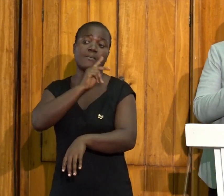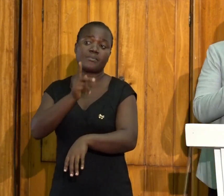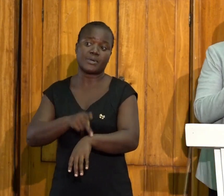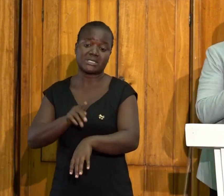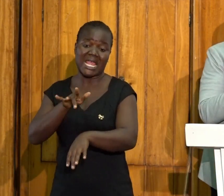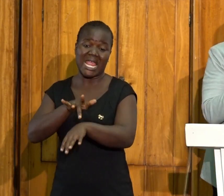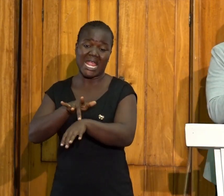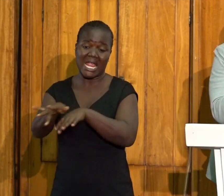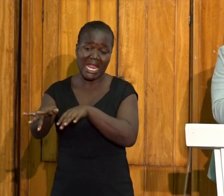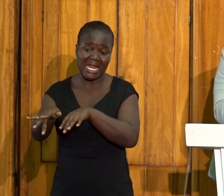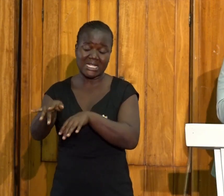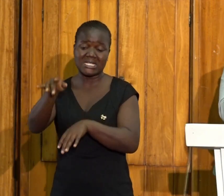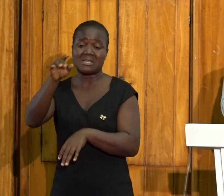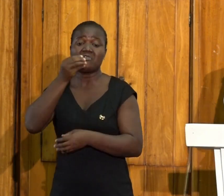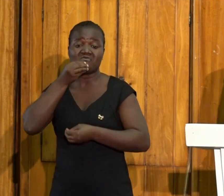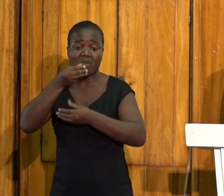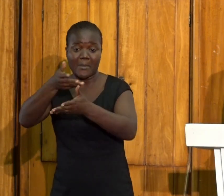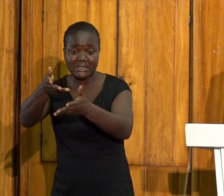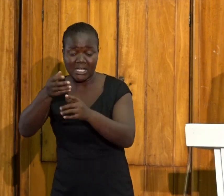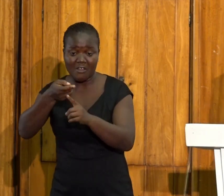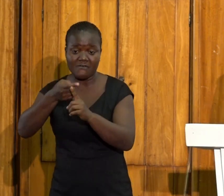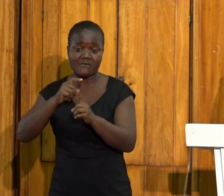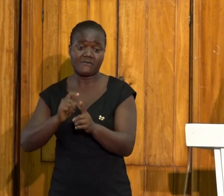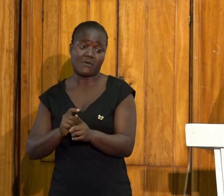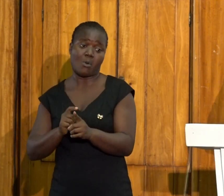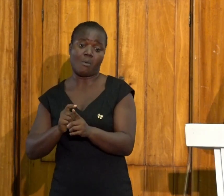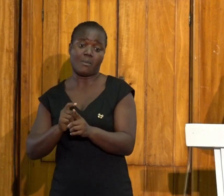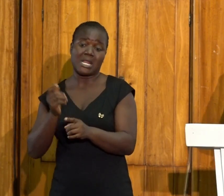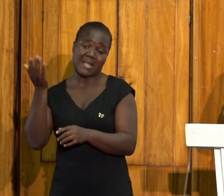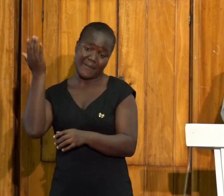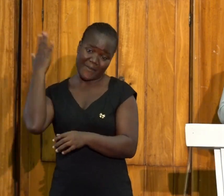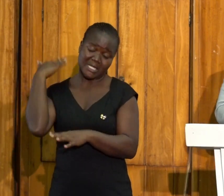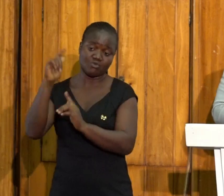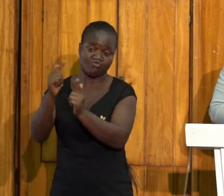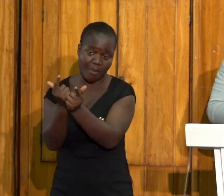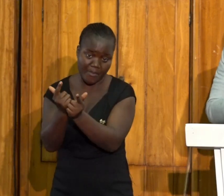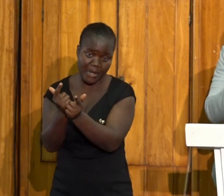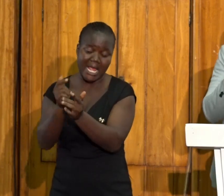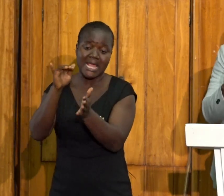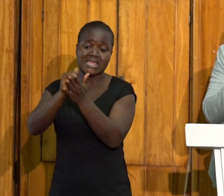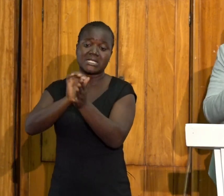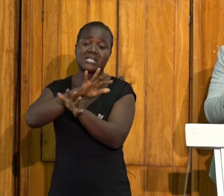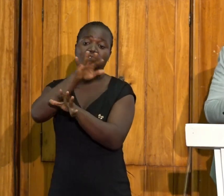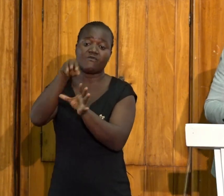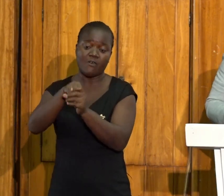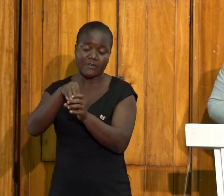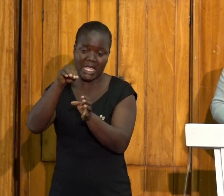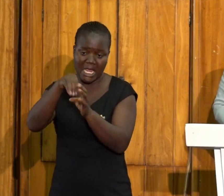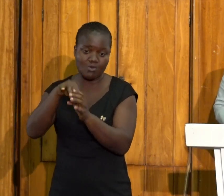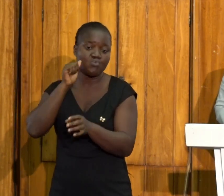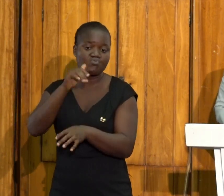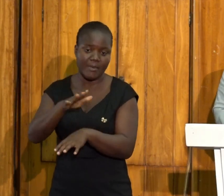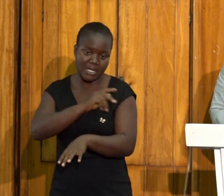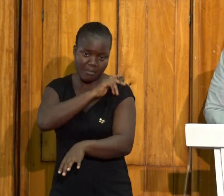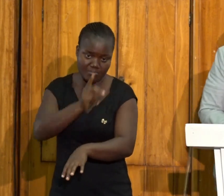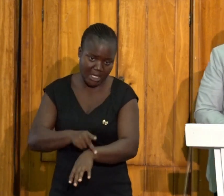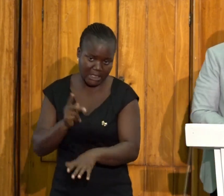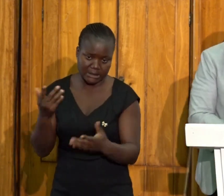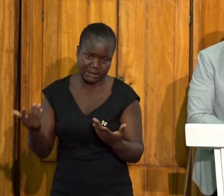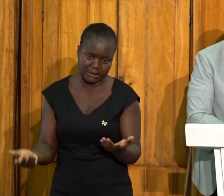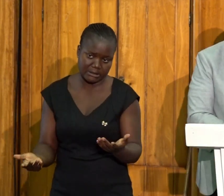from 084 cohort that is involving pregnant women is reassuring in terms of